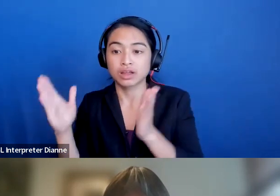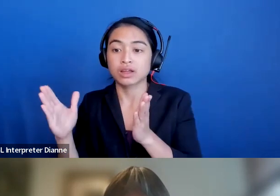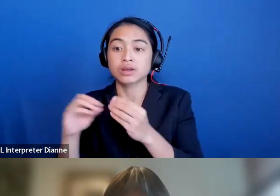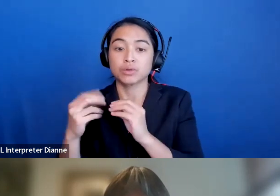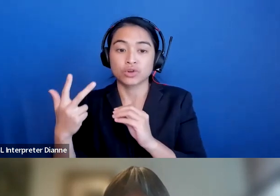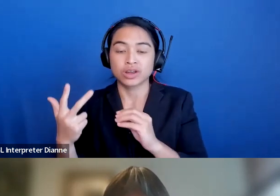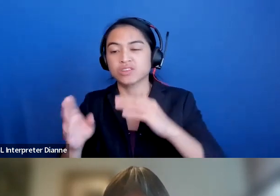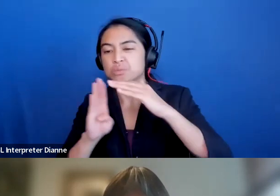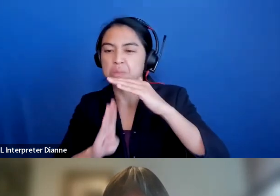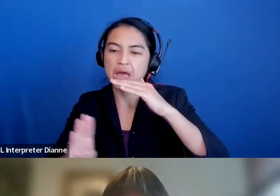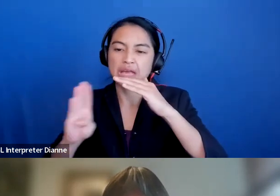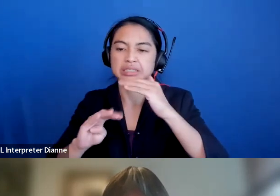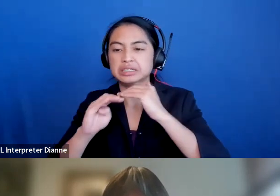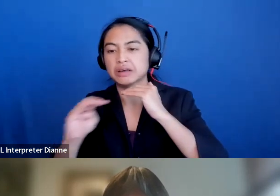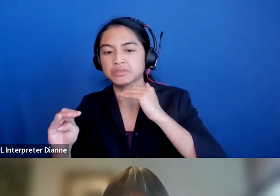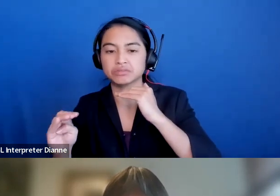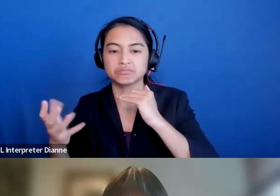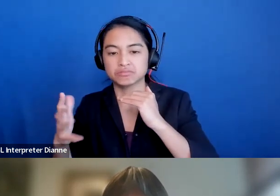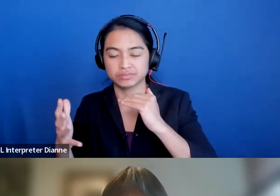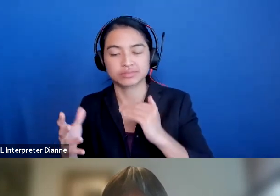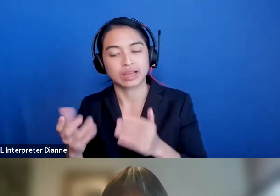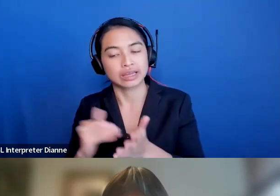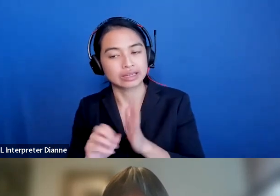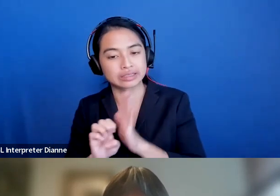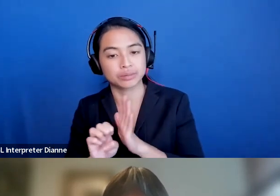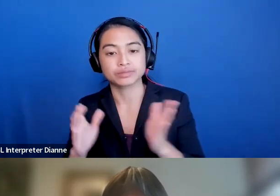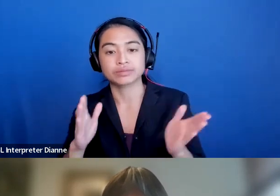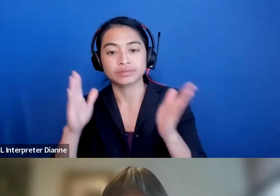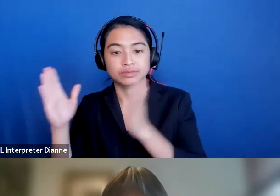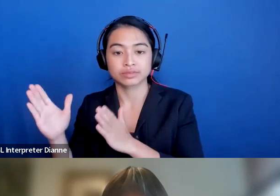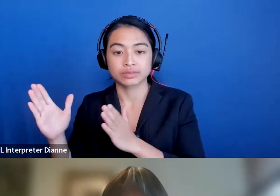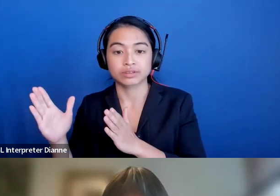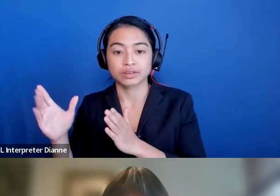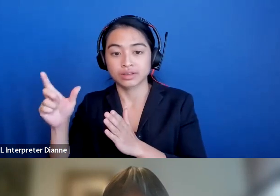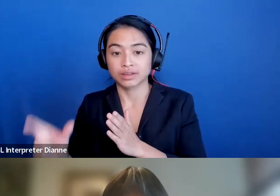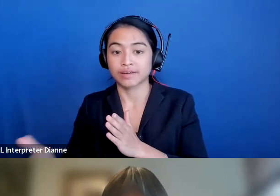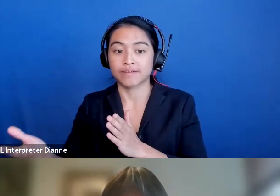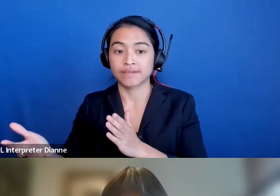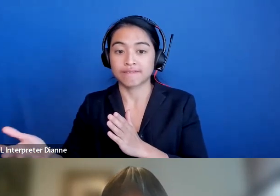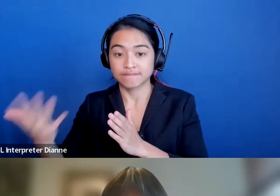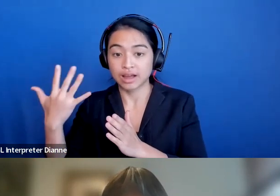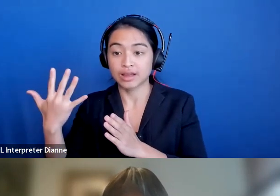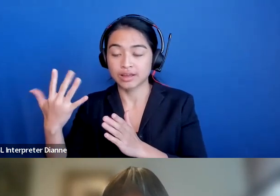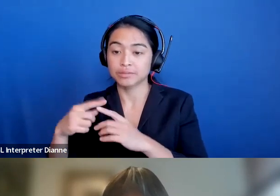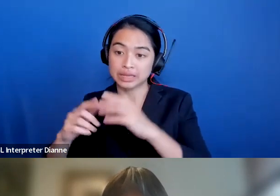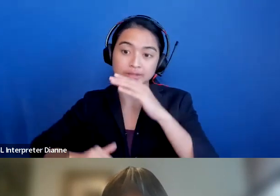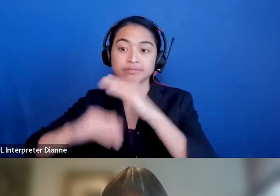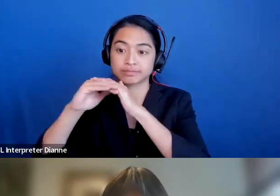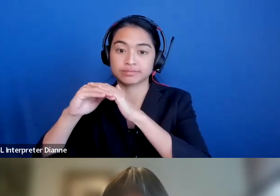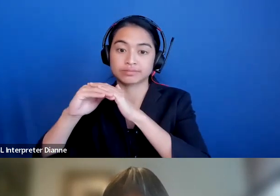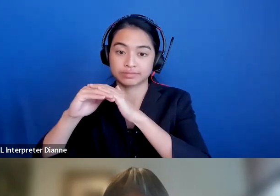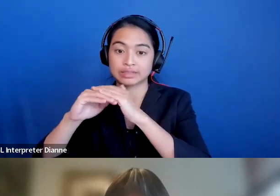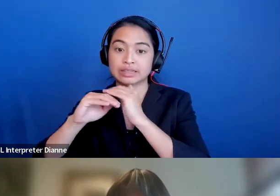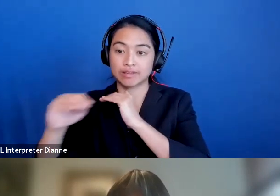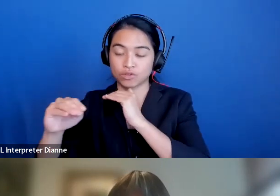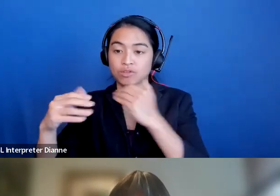in place, and this is just an example. The fourth, of course, is the moderate level, and the fifth is the high level of capacity in place.